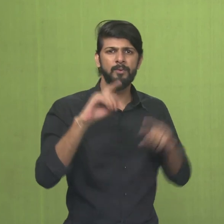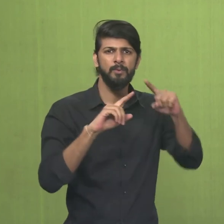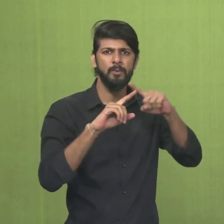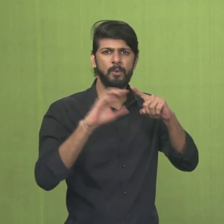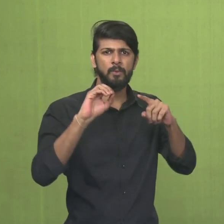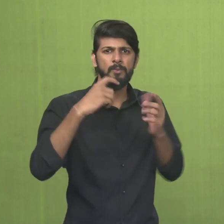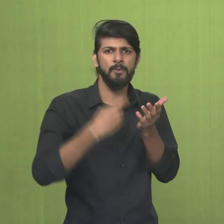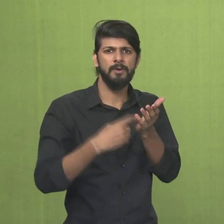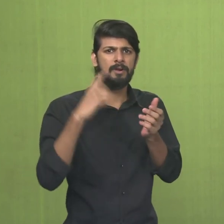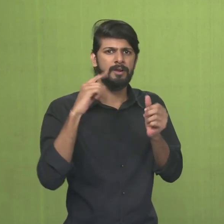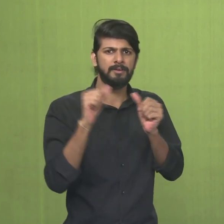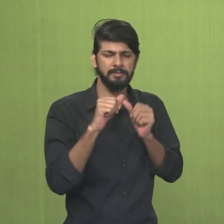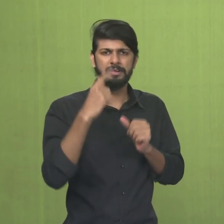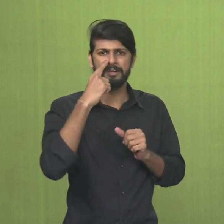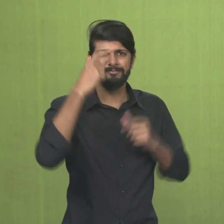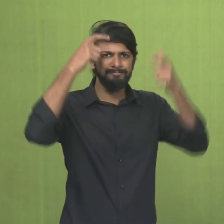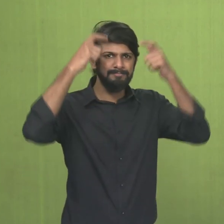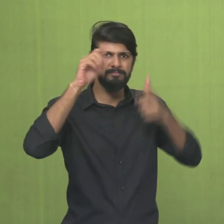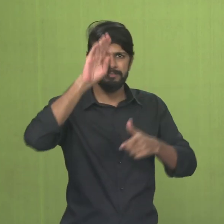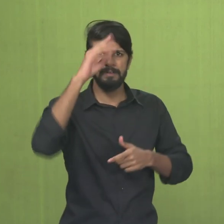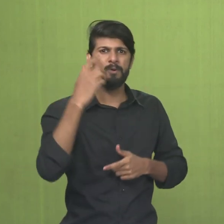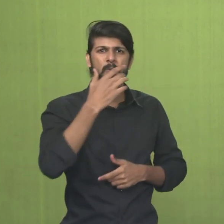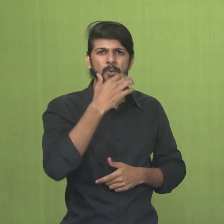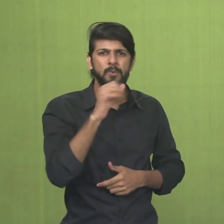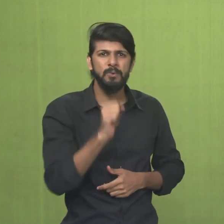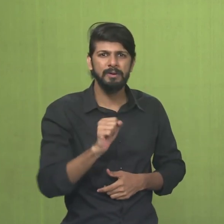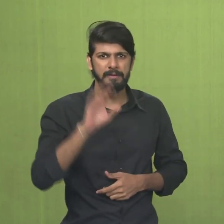displayed at the Victoria and Albert Museum in London.